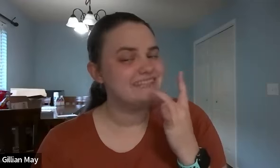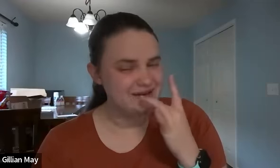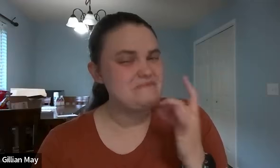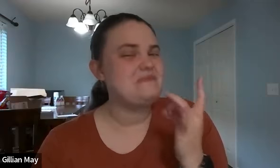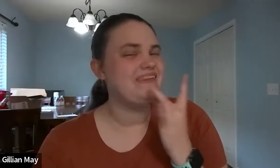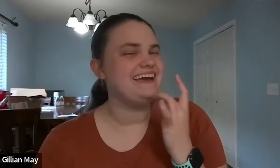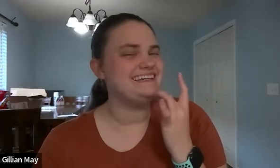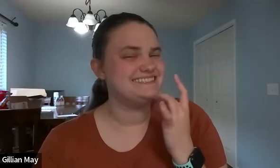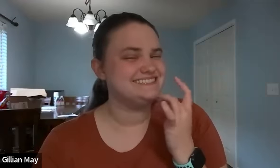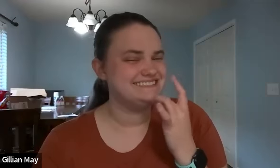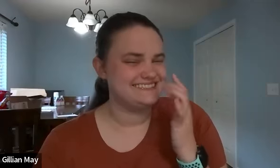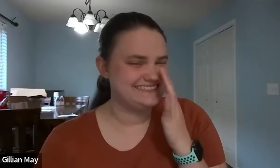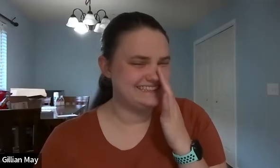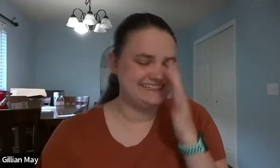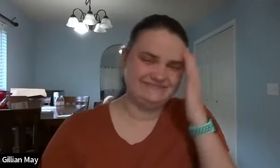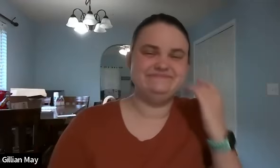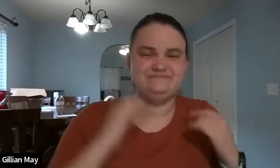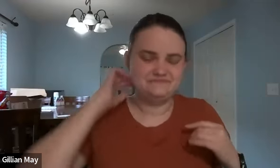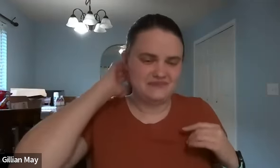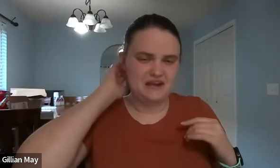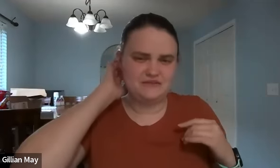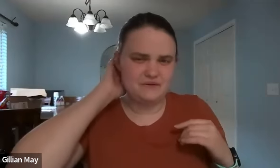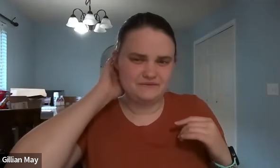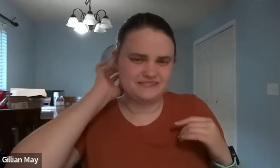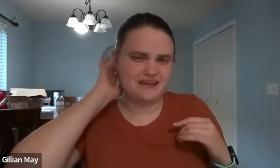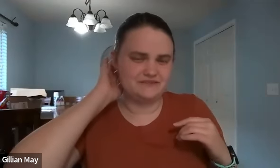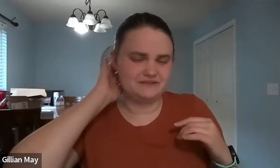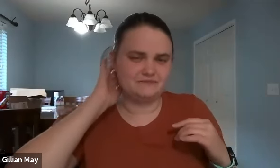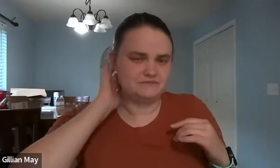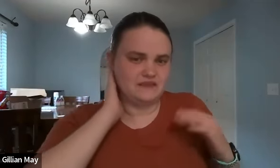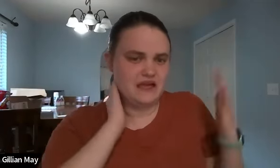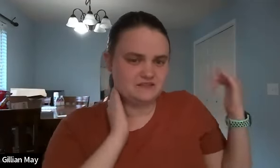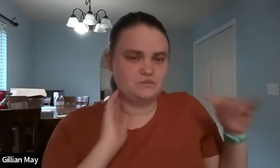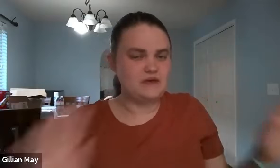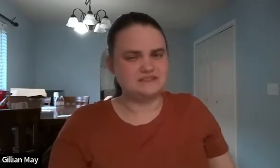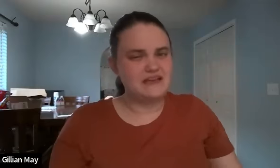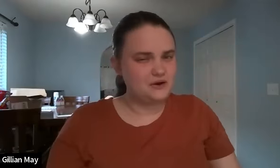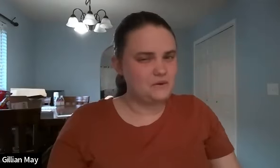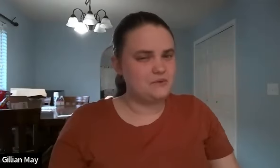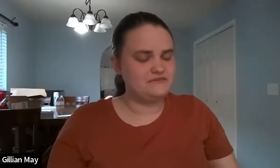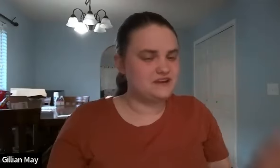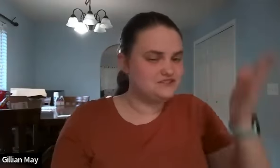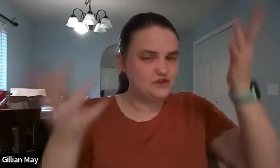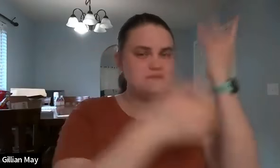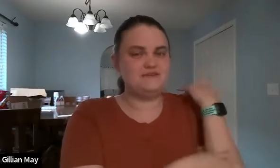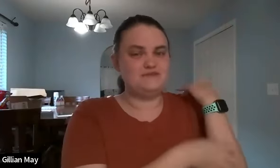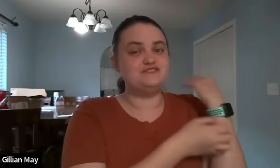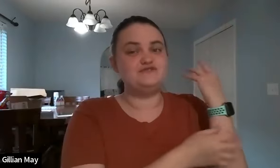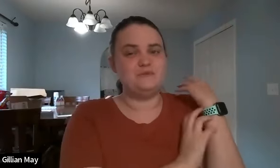Yep, light. Good. I knew that one was kind of a that was a later one, but we've gone so far back. It's